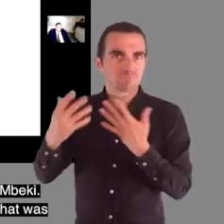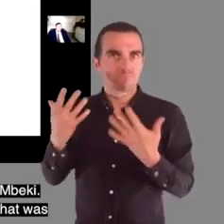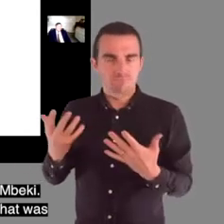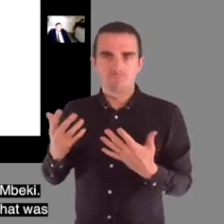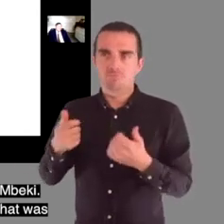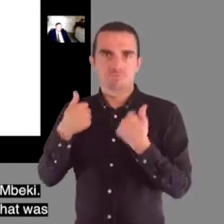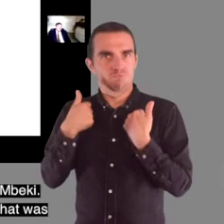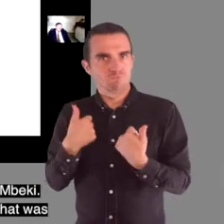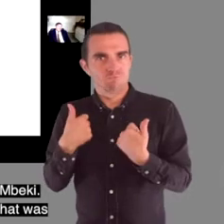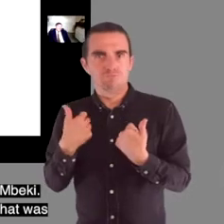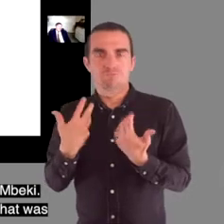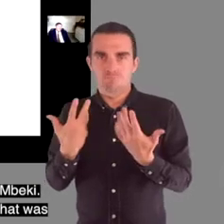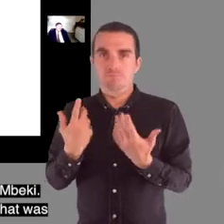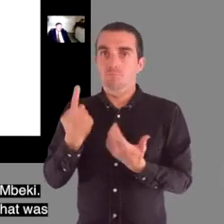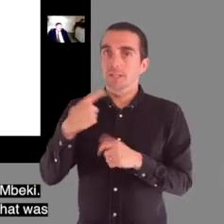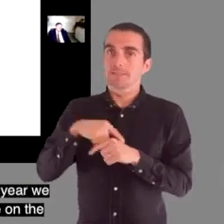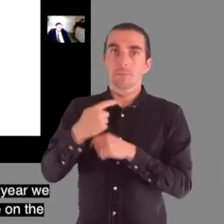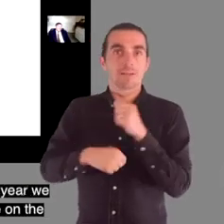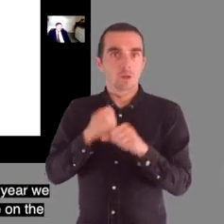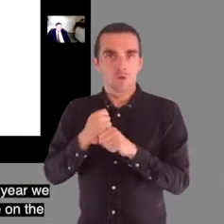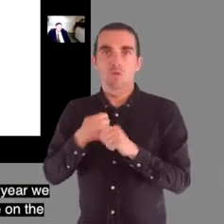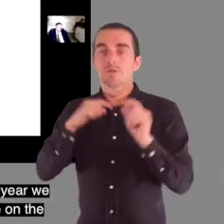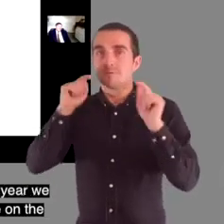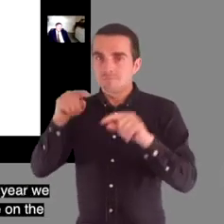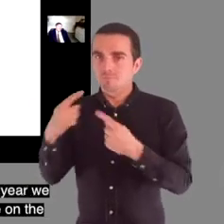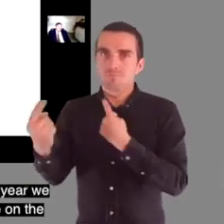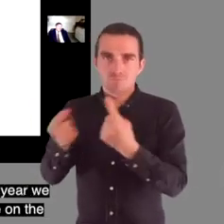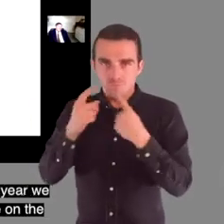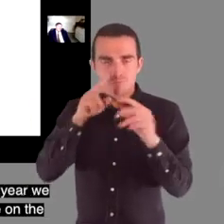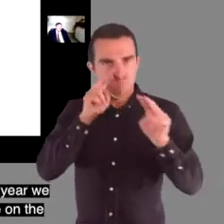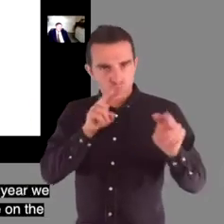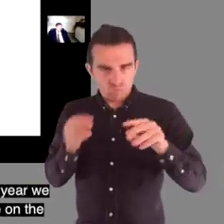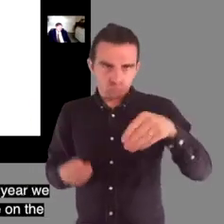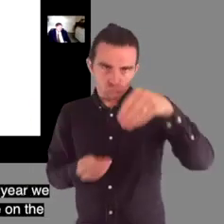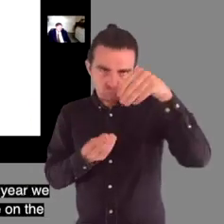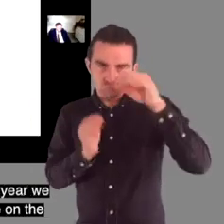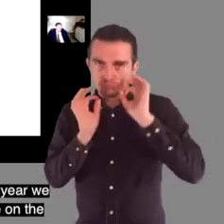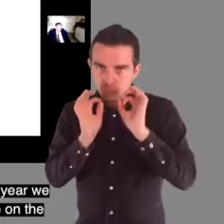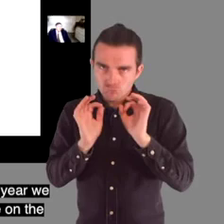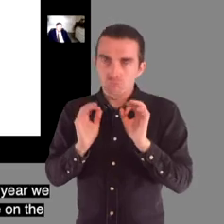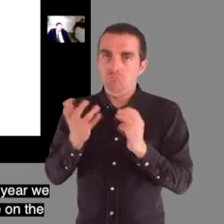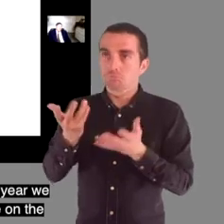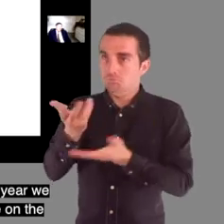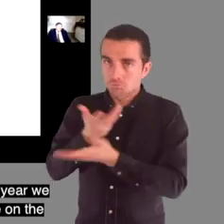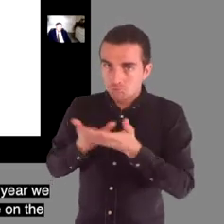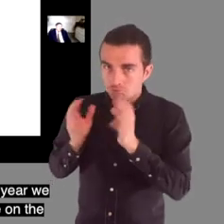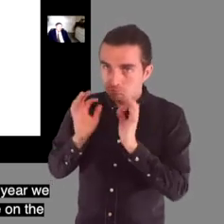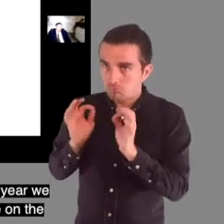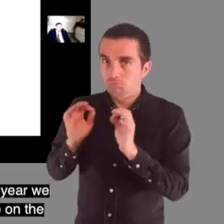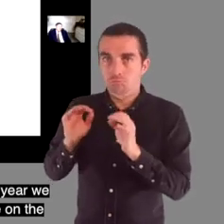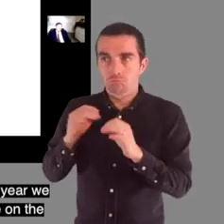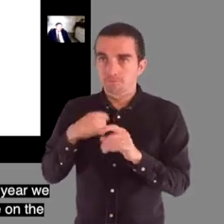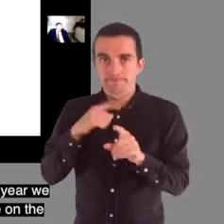this relationship that was very good, because now once a year, we come and sit and